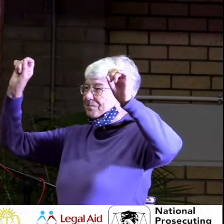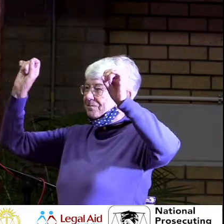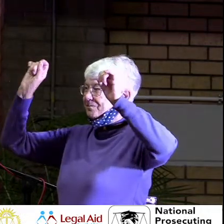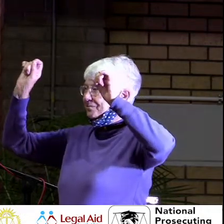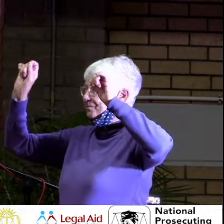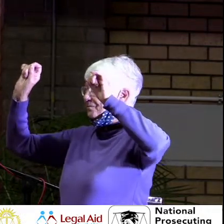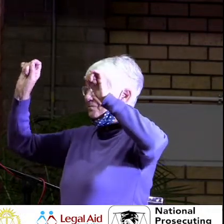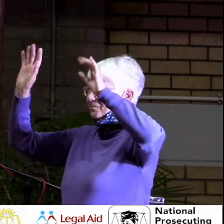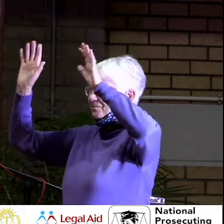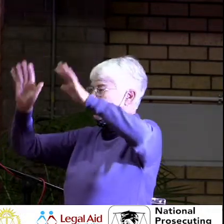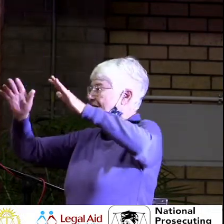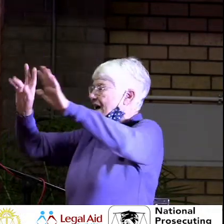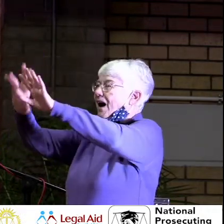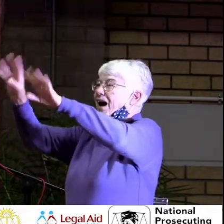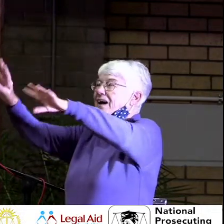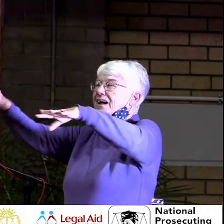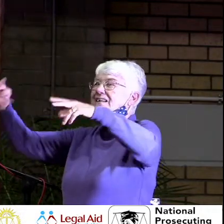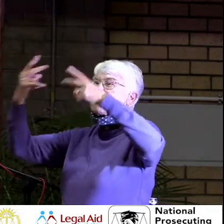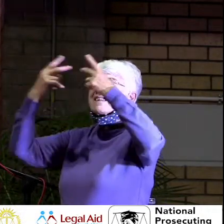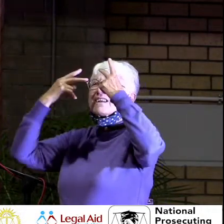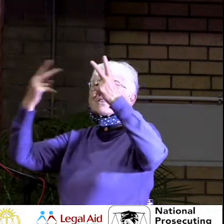kan julle nou sien?